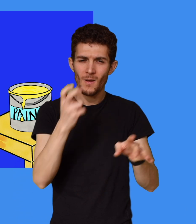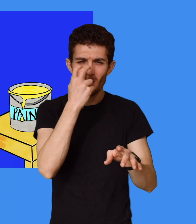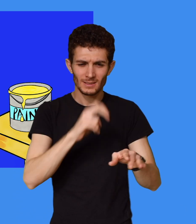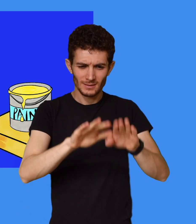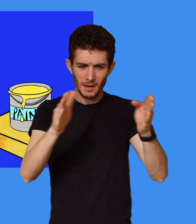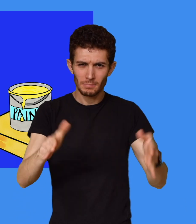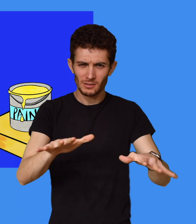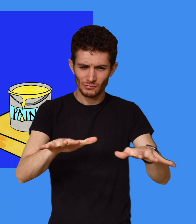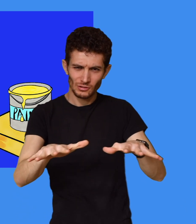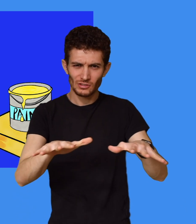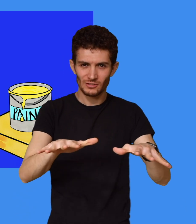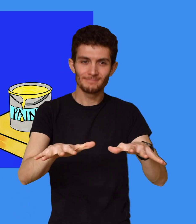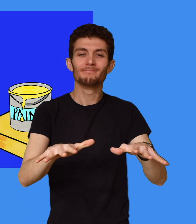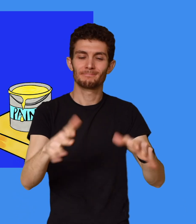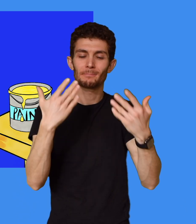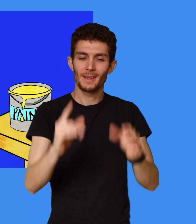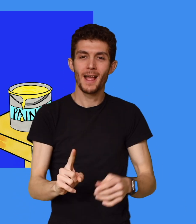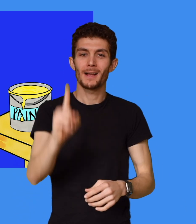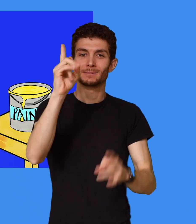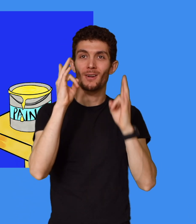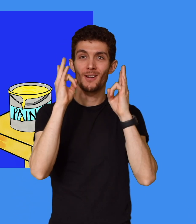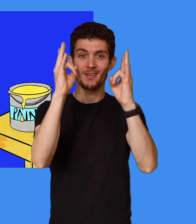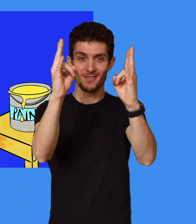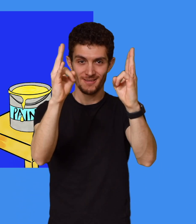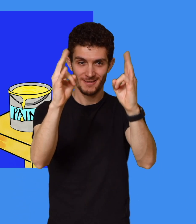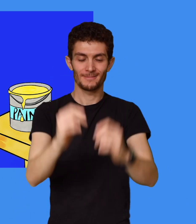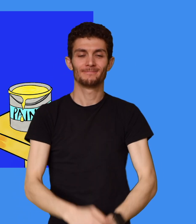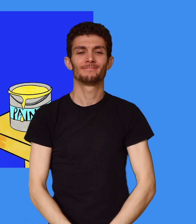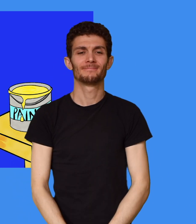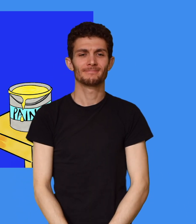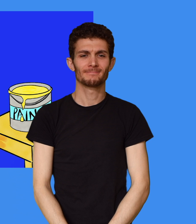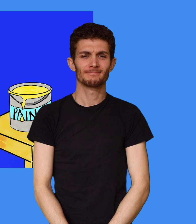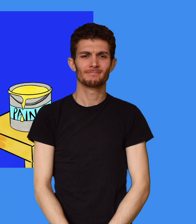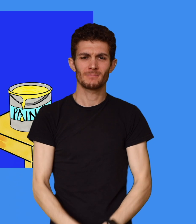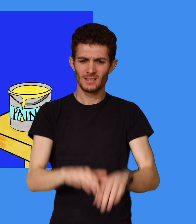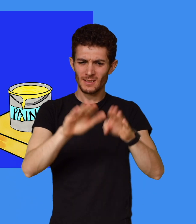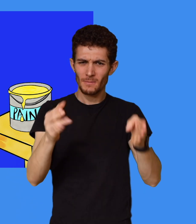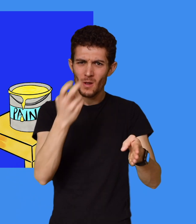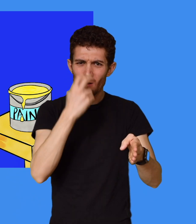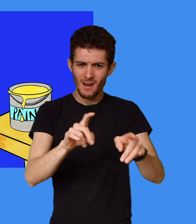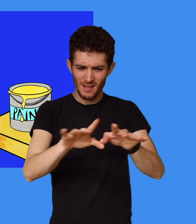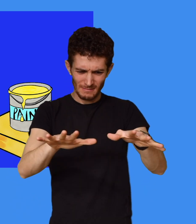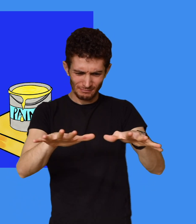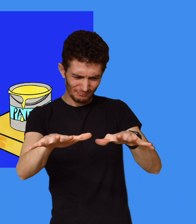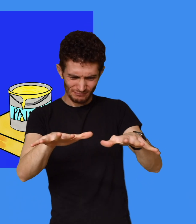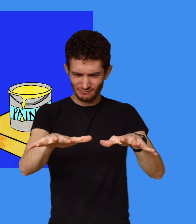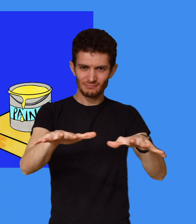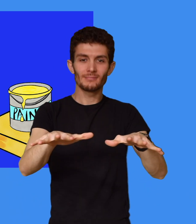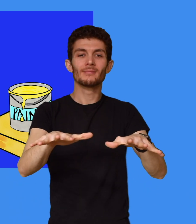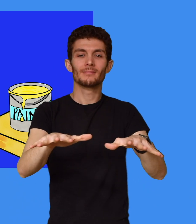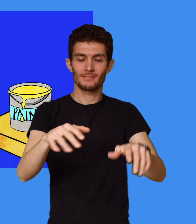That looks just like the old wobbly table we had in the hall upstairs, said JoJo. It's that creaky